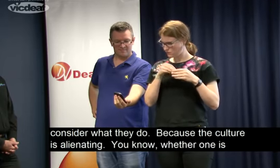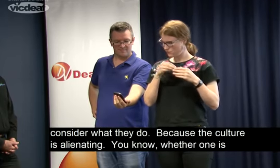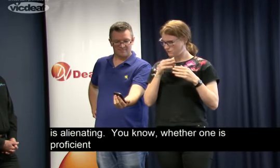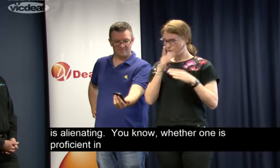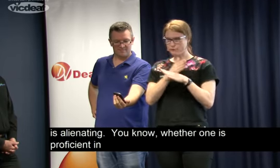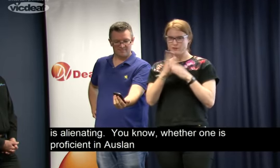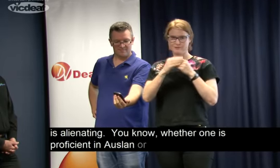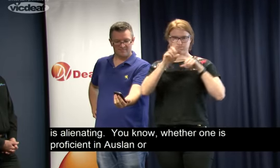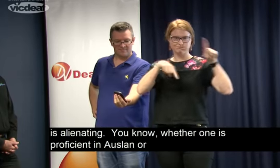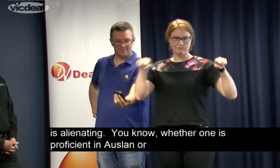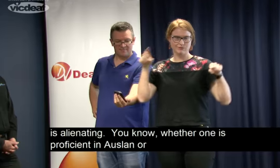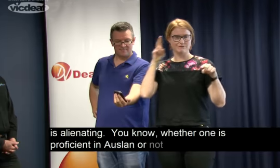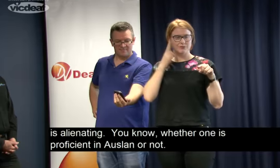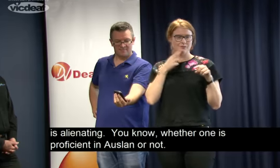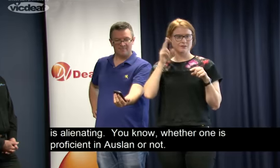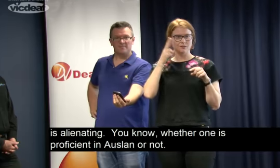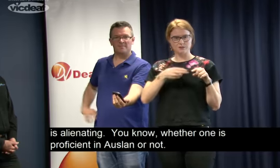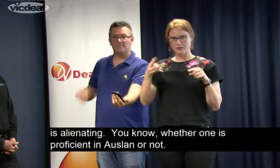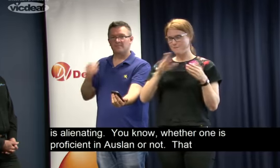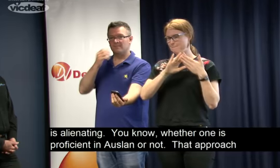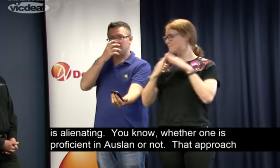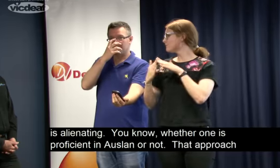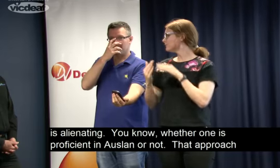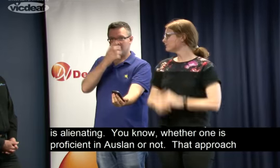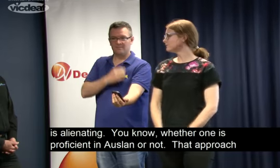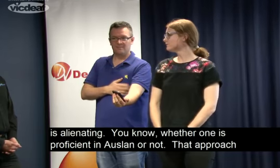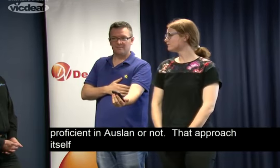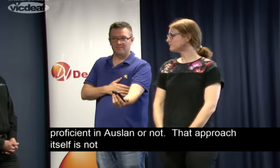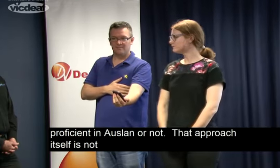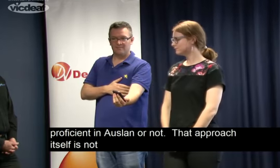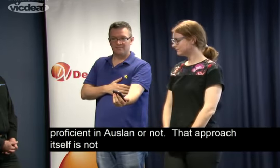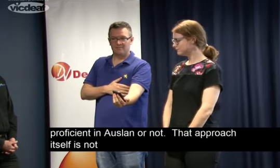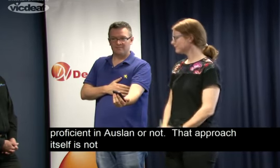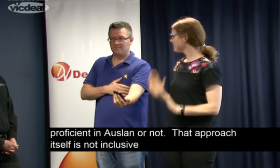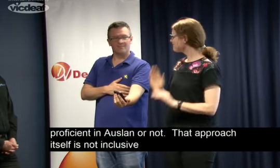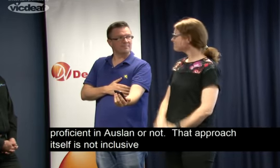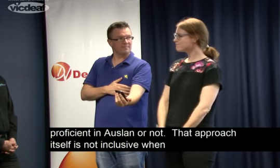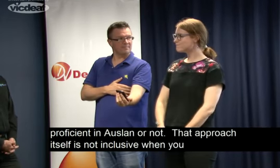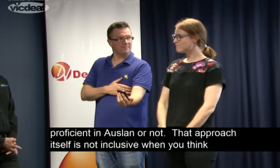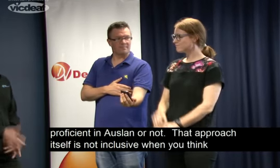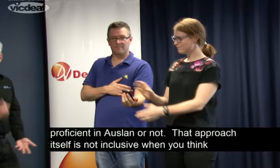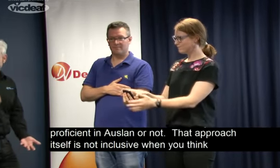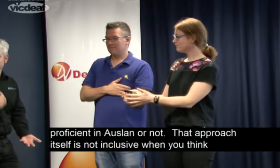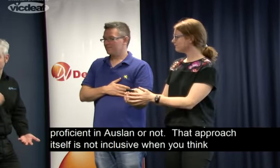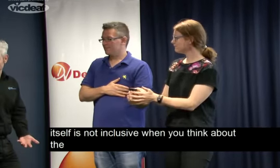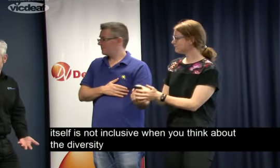That approach itself is not inclusive when you think about the diversity within the deaf community.